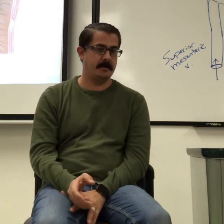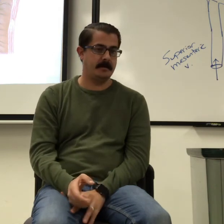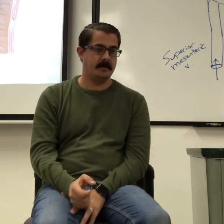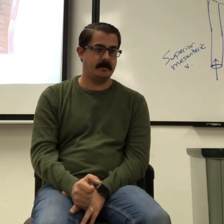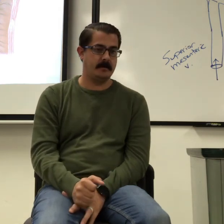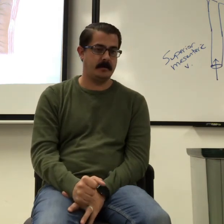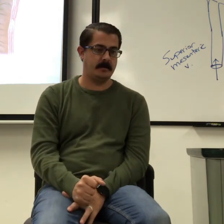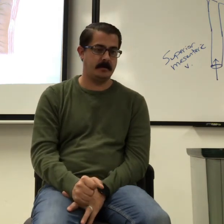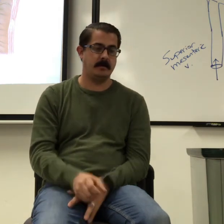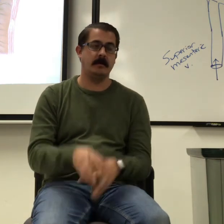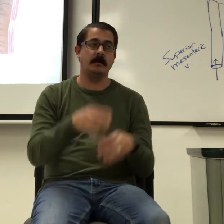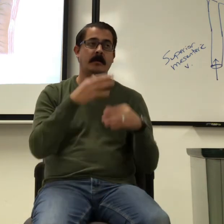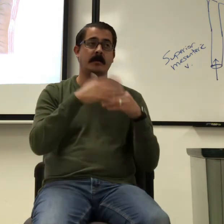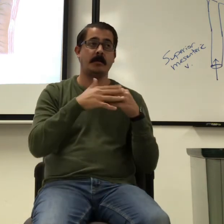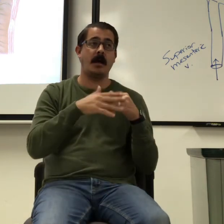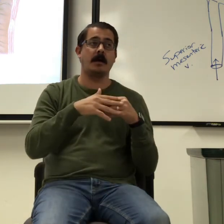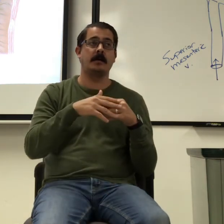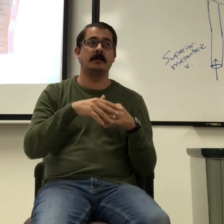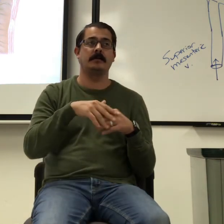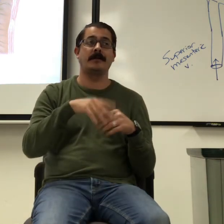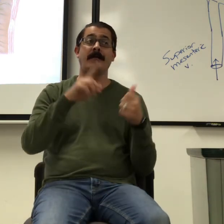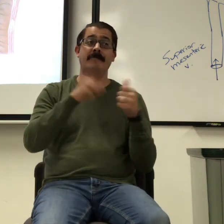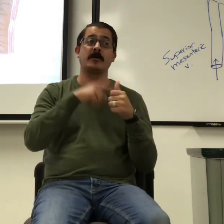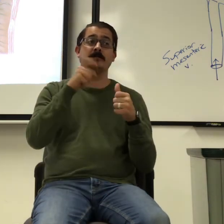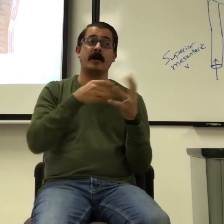Blood must, quote unquote, first pass through the liver.